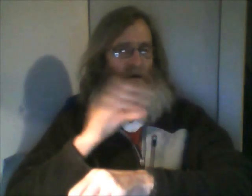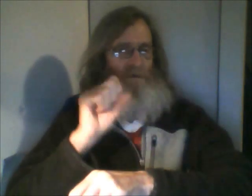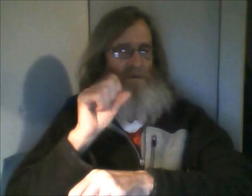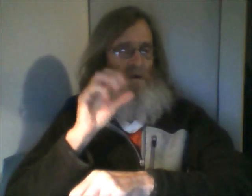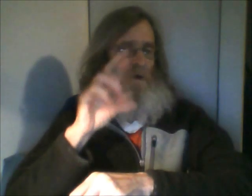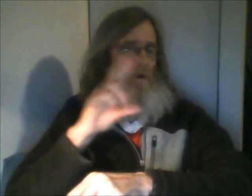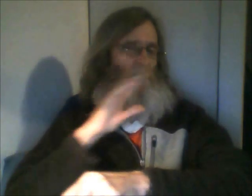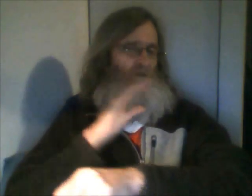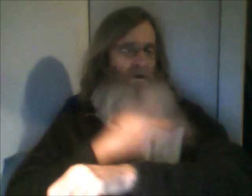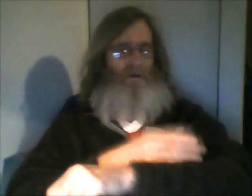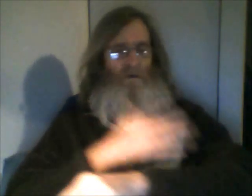aerospace adhesive.